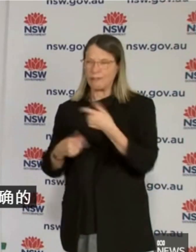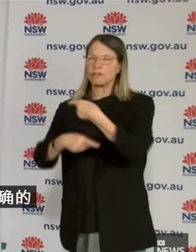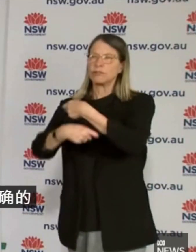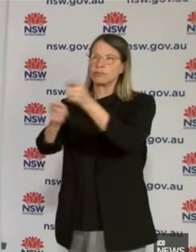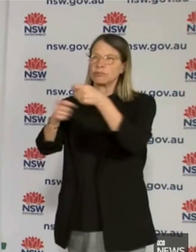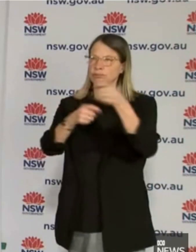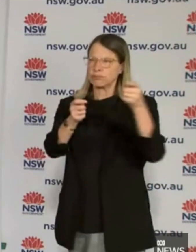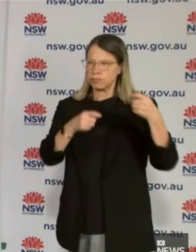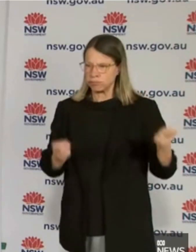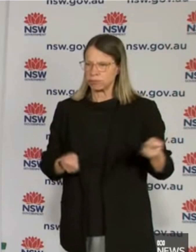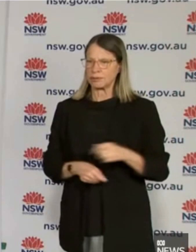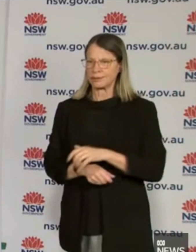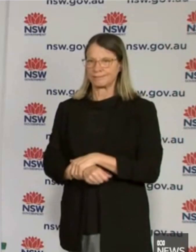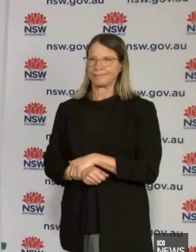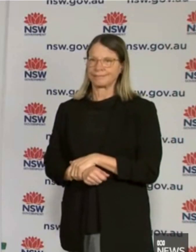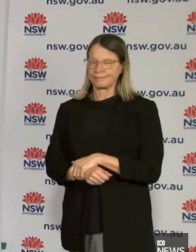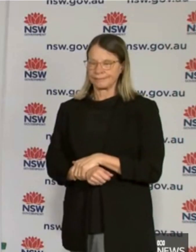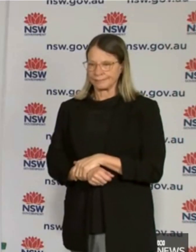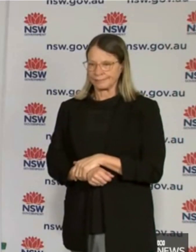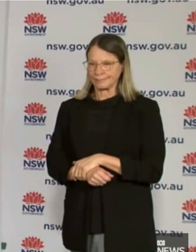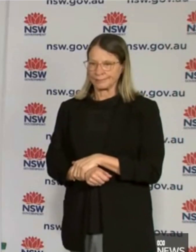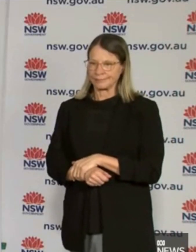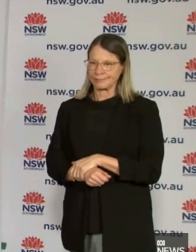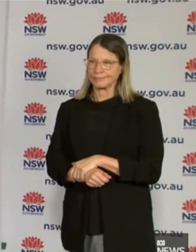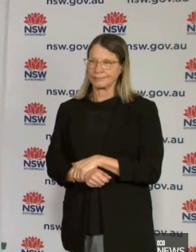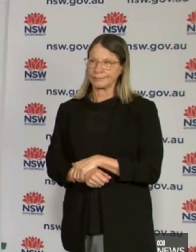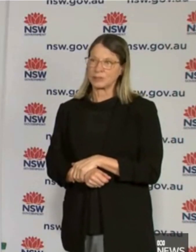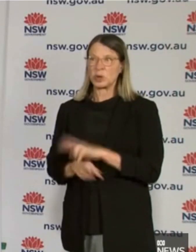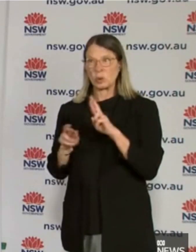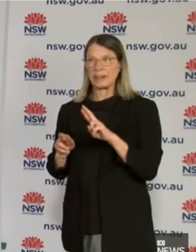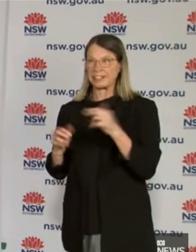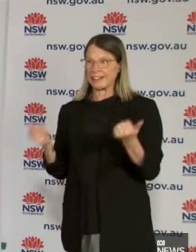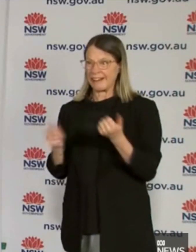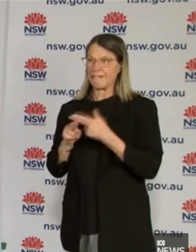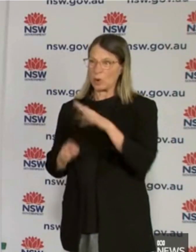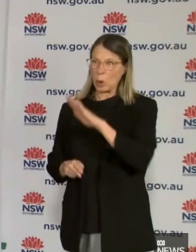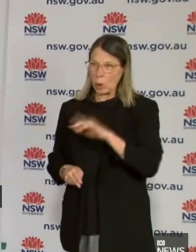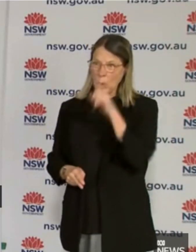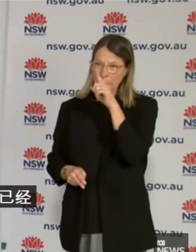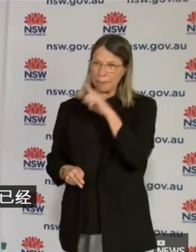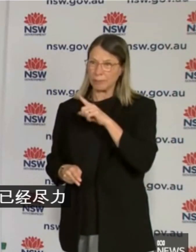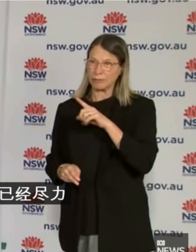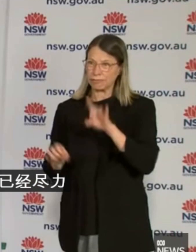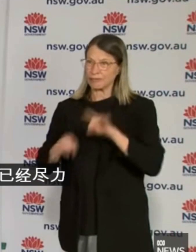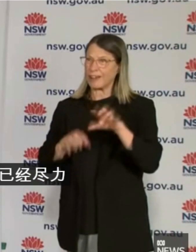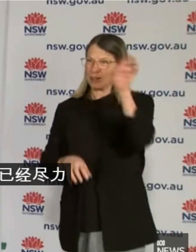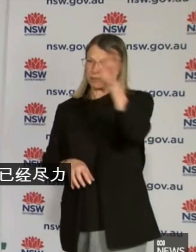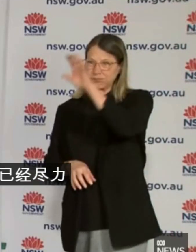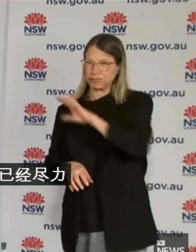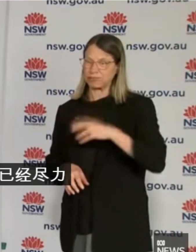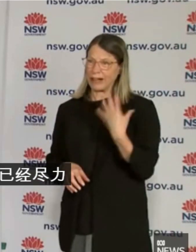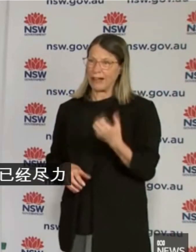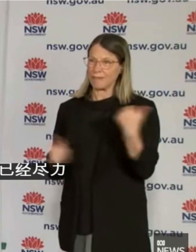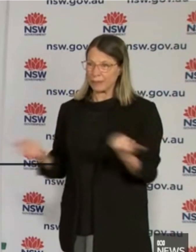was not all the vaccine that all of us would have liked all across this nation, but we have done our best with the supplies that we've